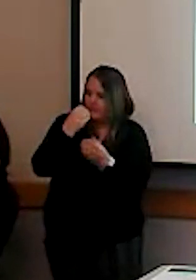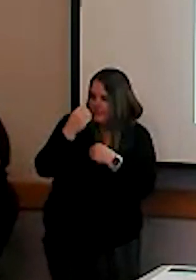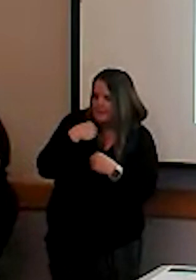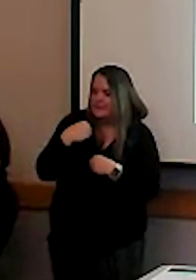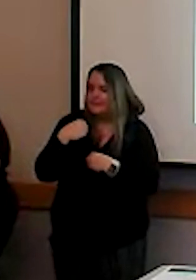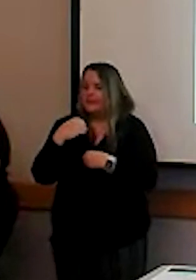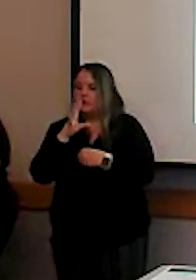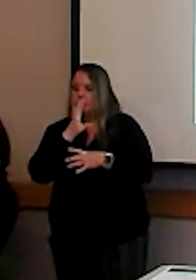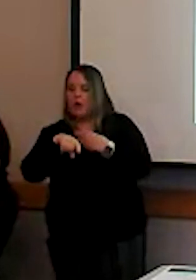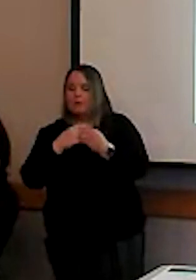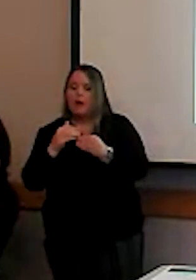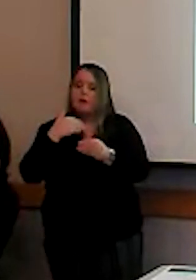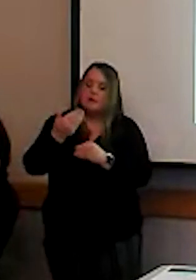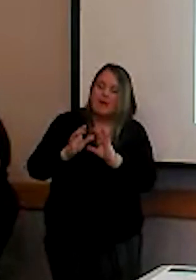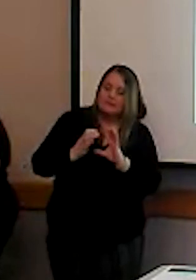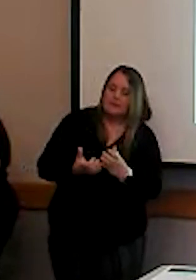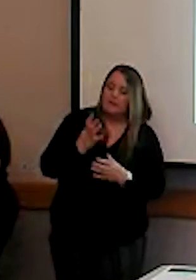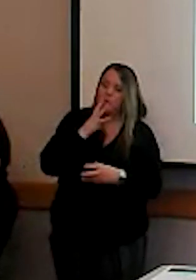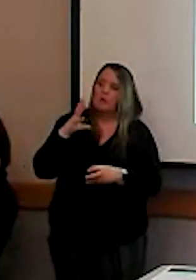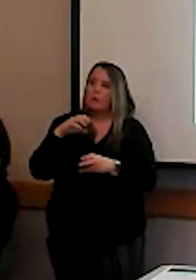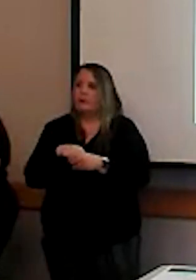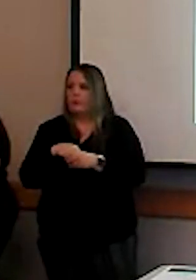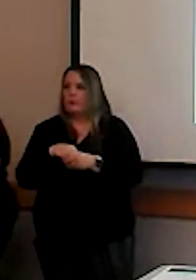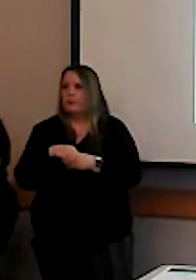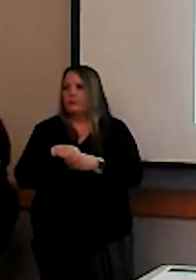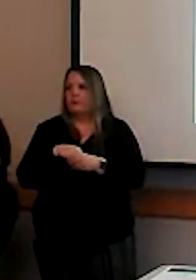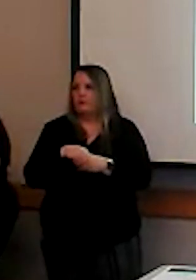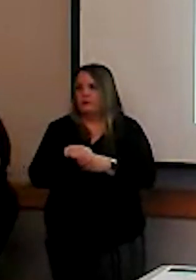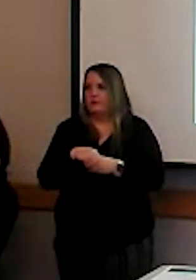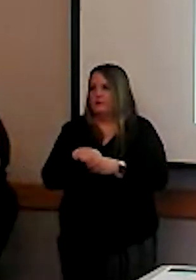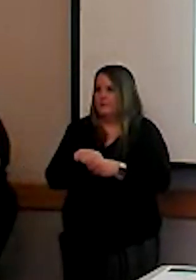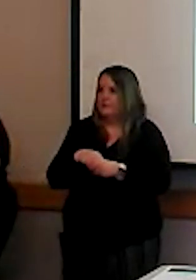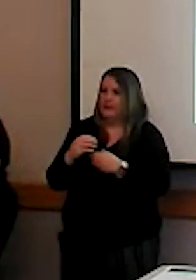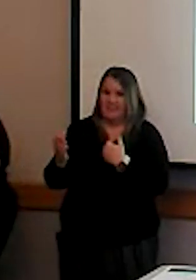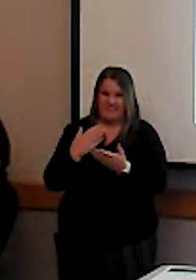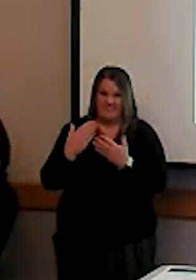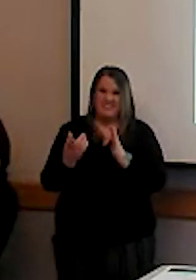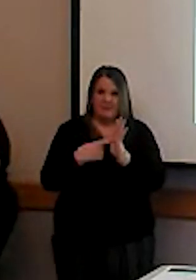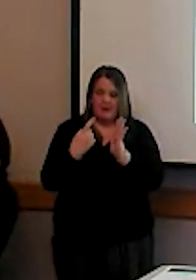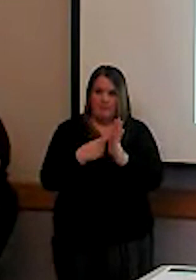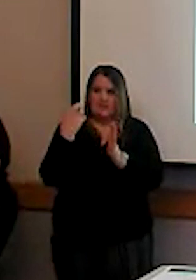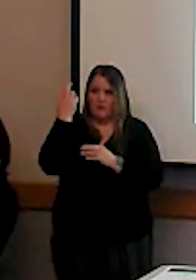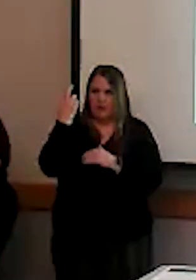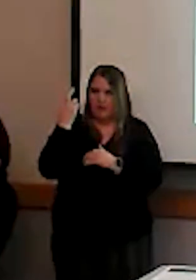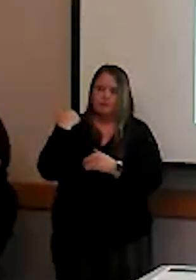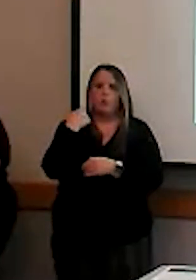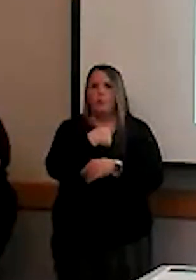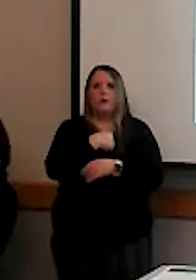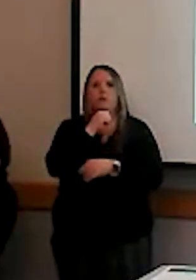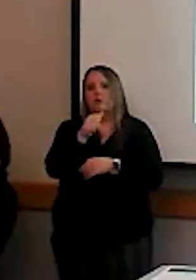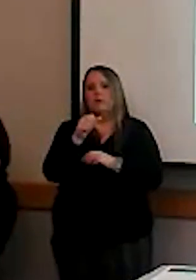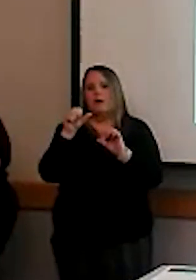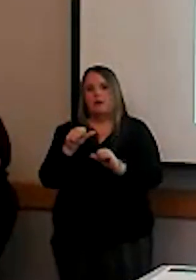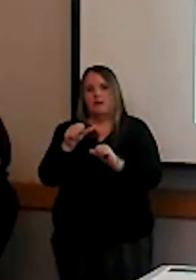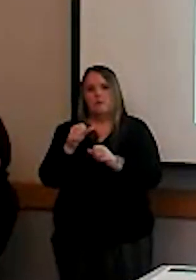little bit about what the next class was going to involve. There was even a time that I realized we weren't going to